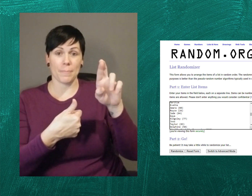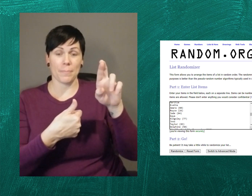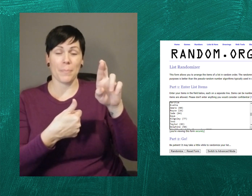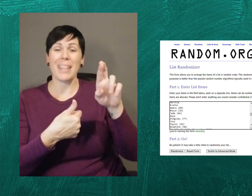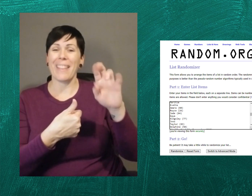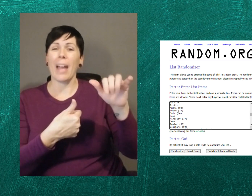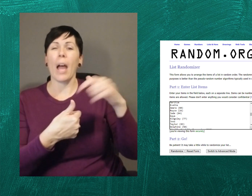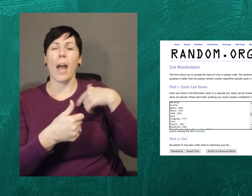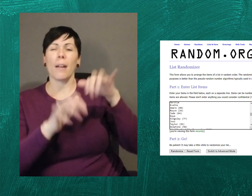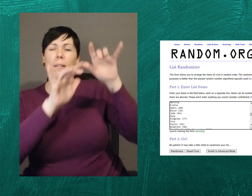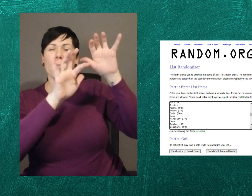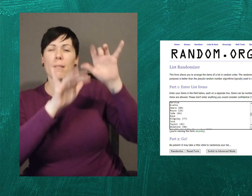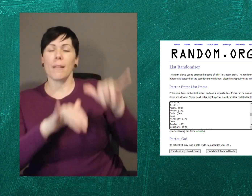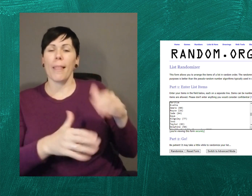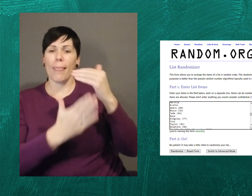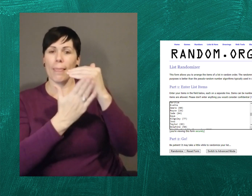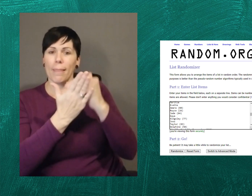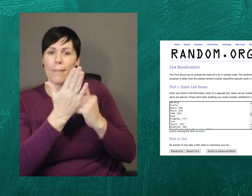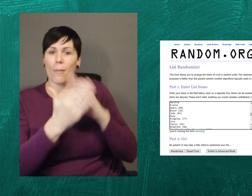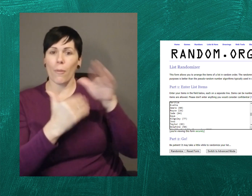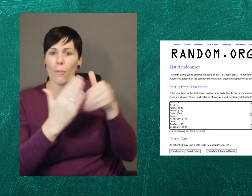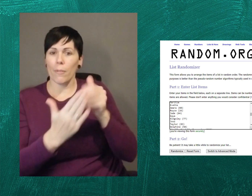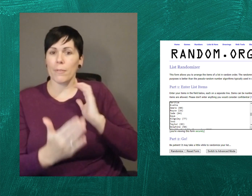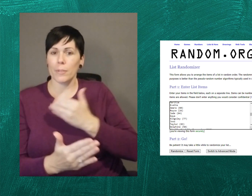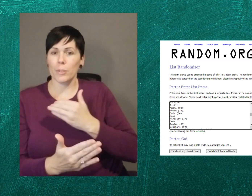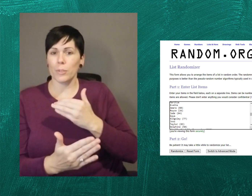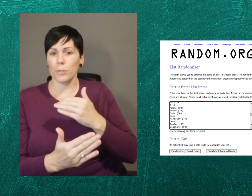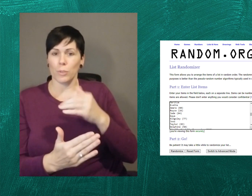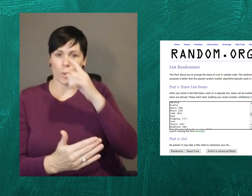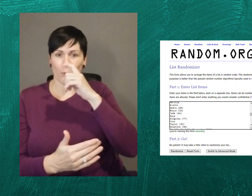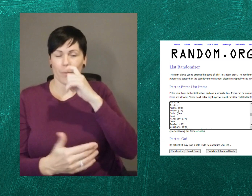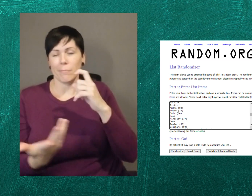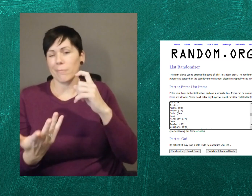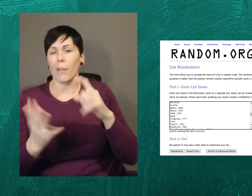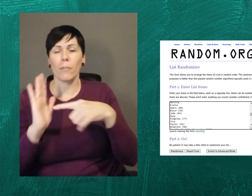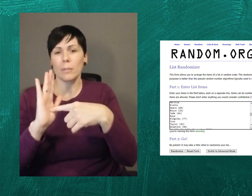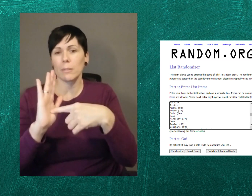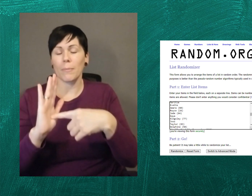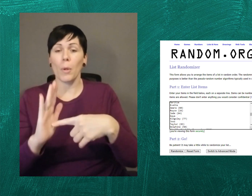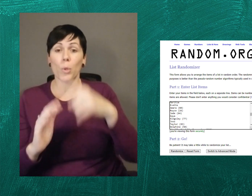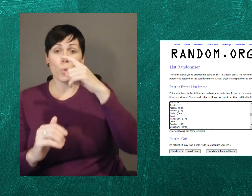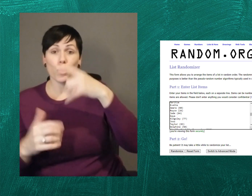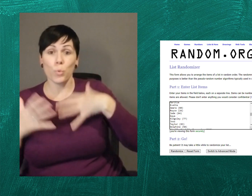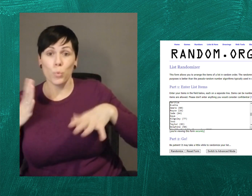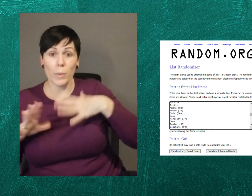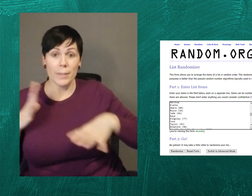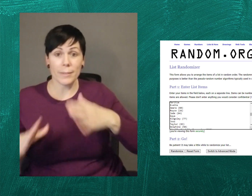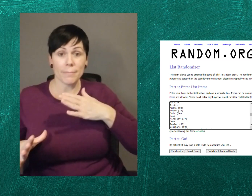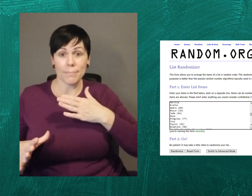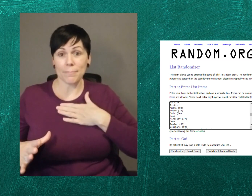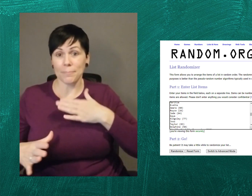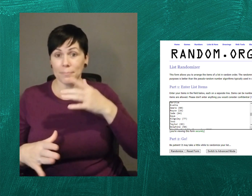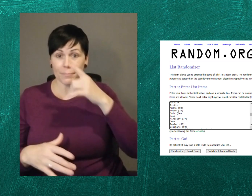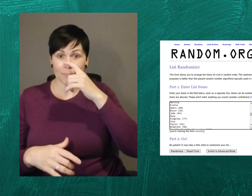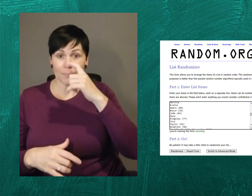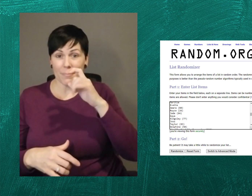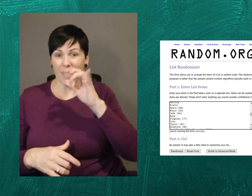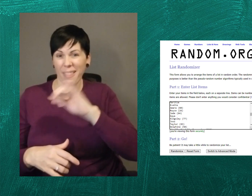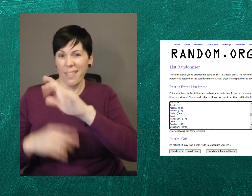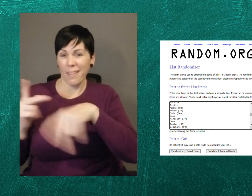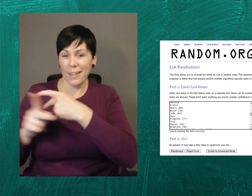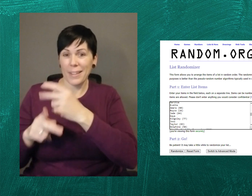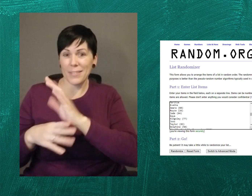video, and I randomize the list of all of our dolls and just select the top 15 because I can't dress all of them every time.